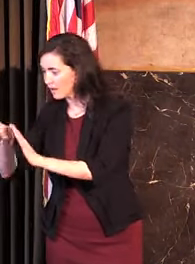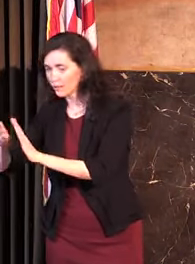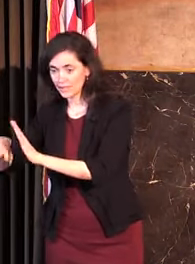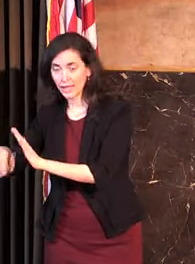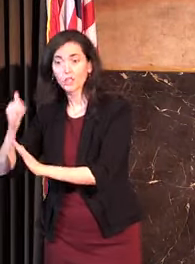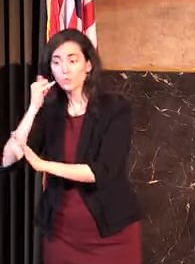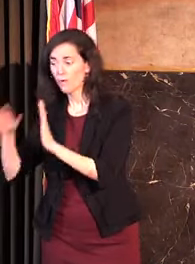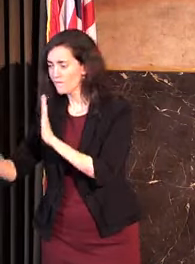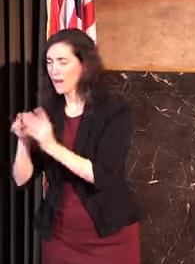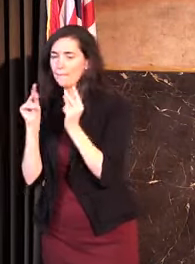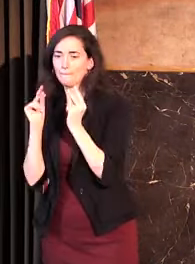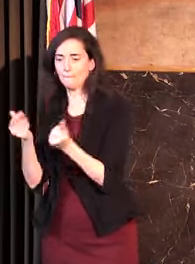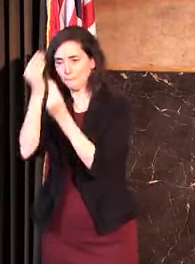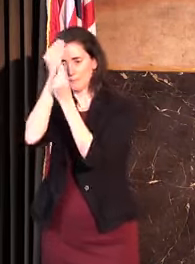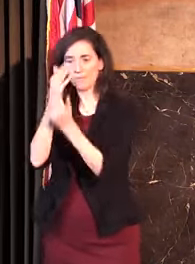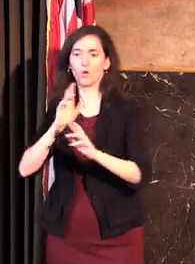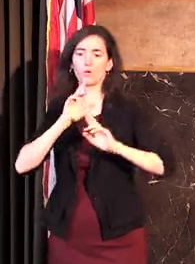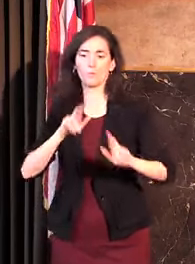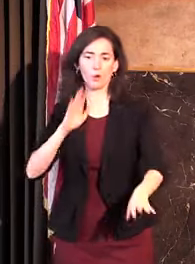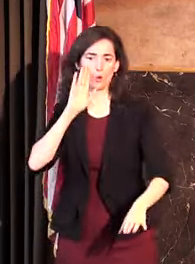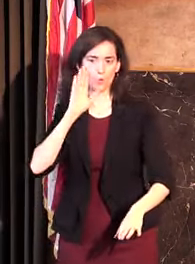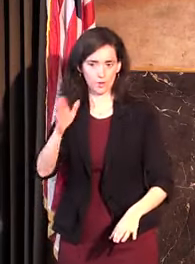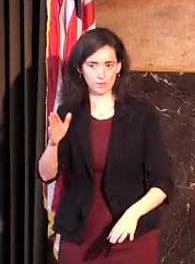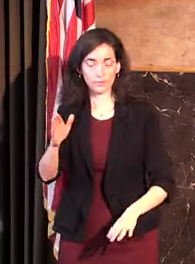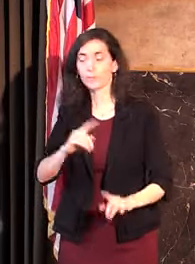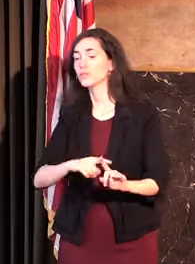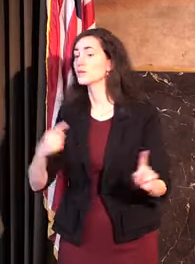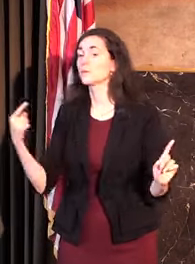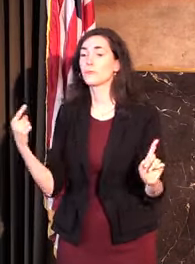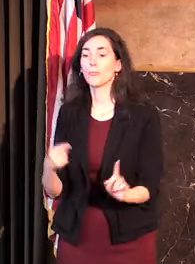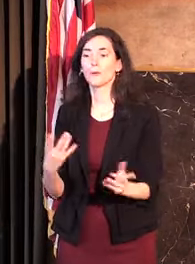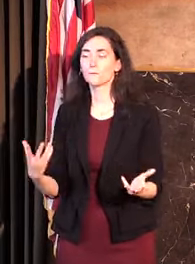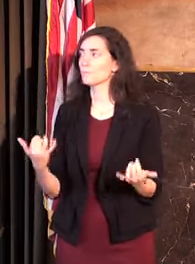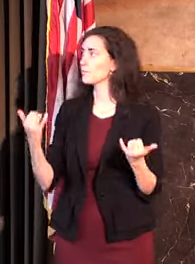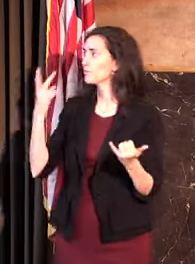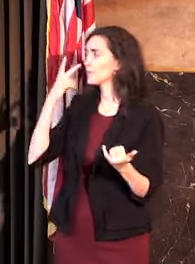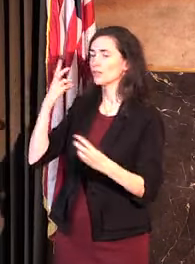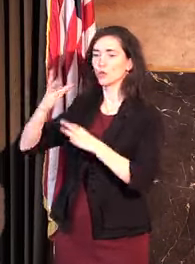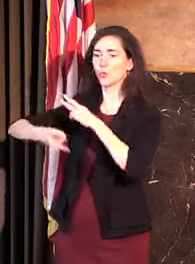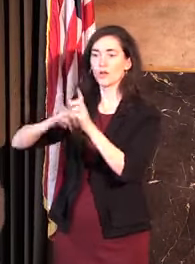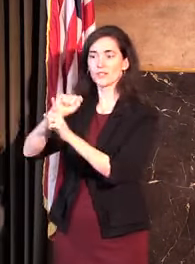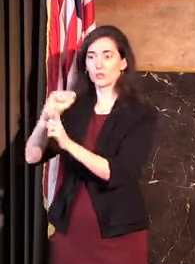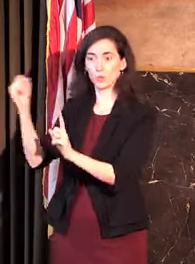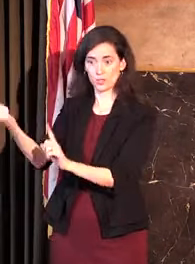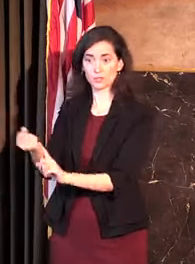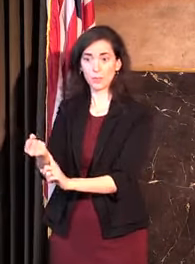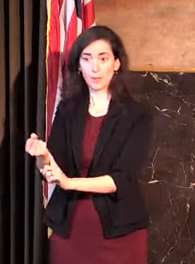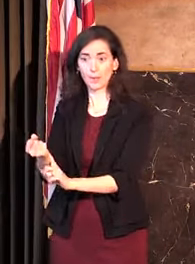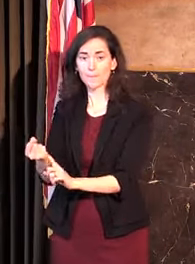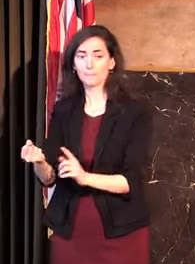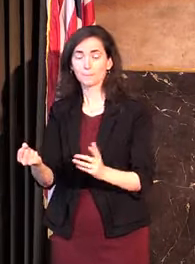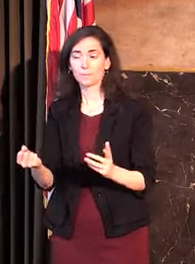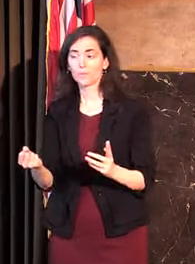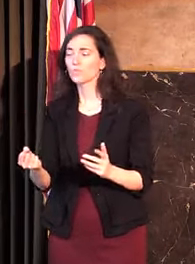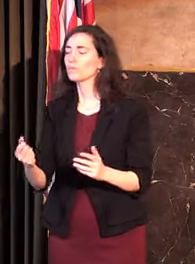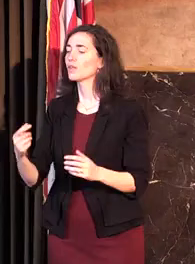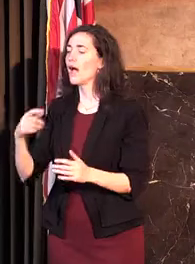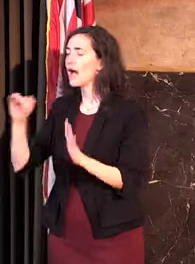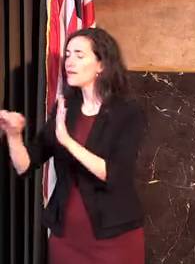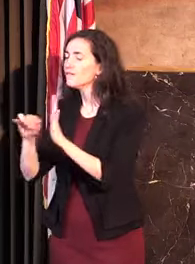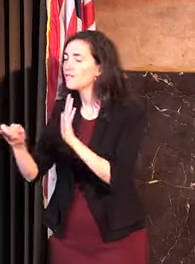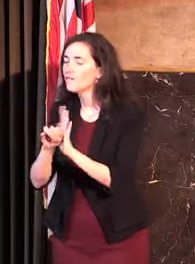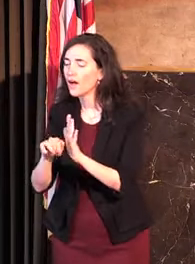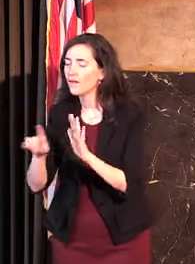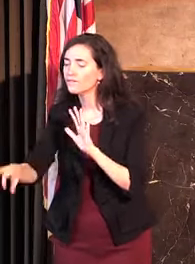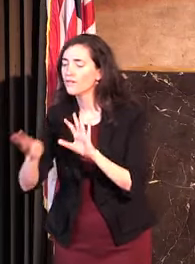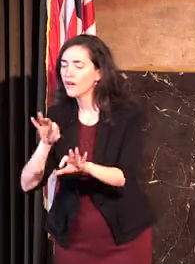out immediately. But for all intents and purposes, with the way the world works right now, it's certainly in greater numbers than